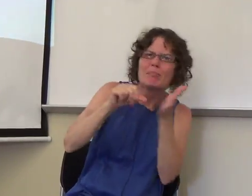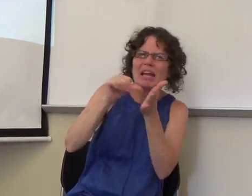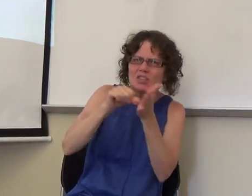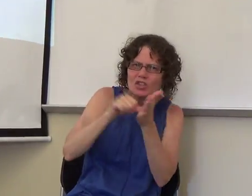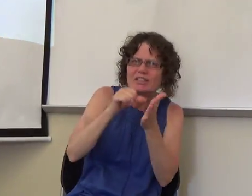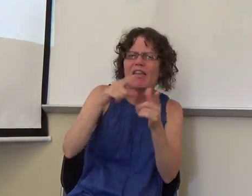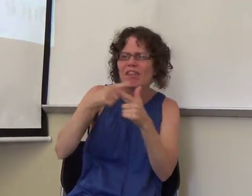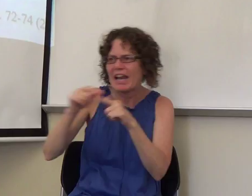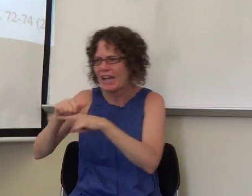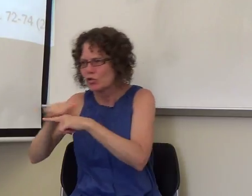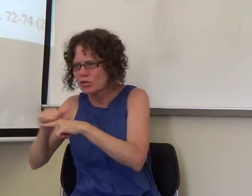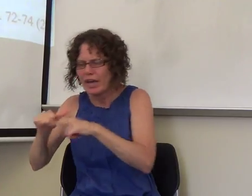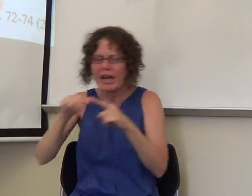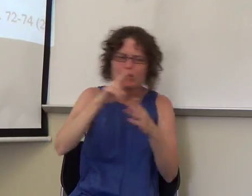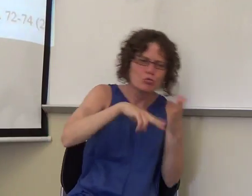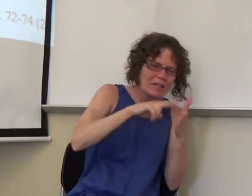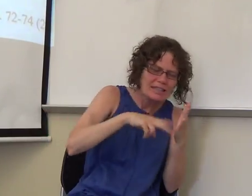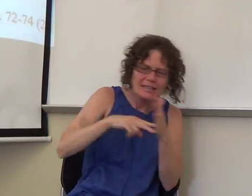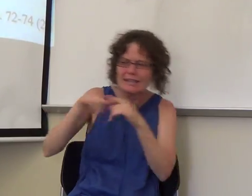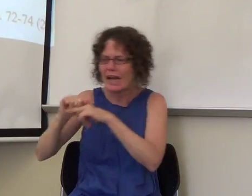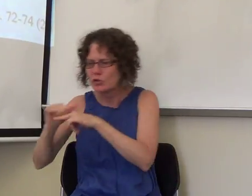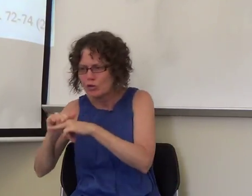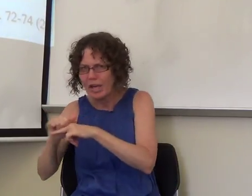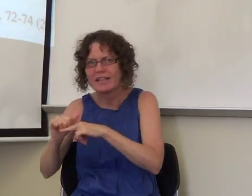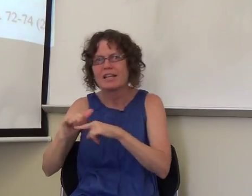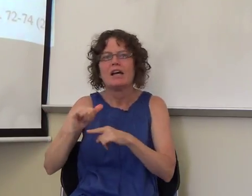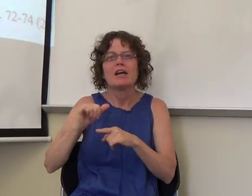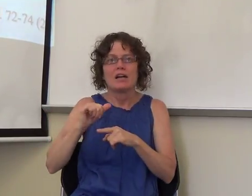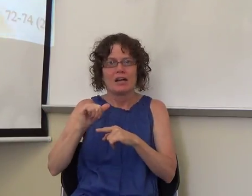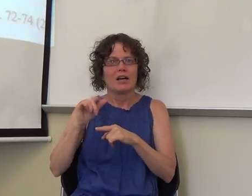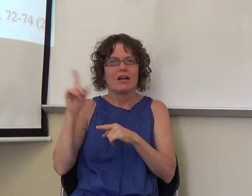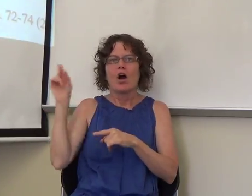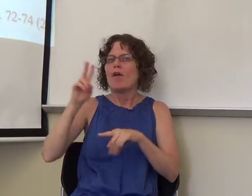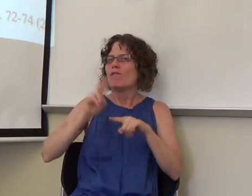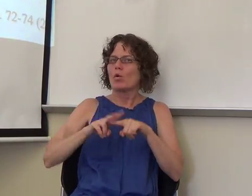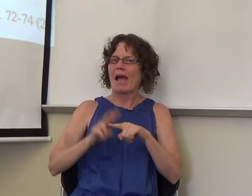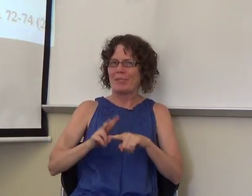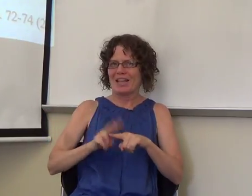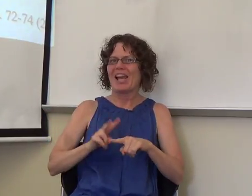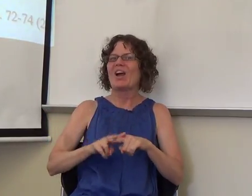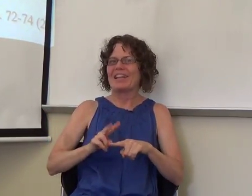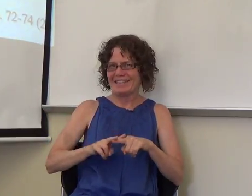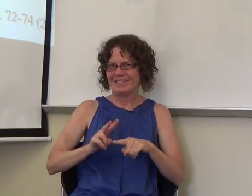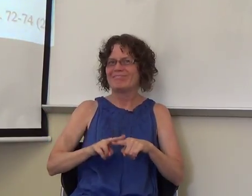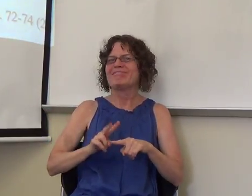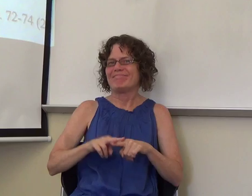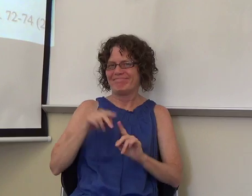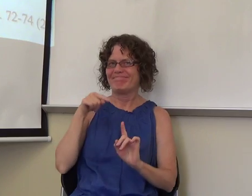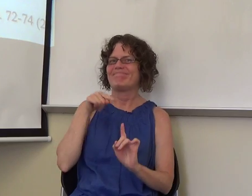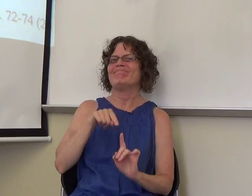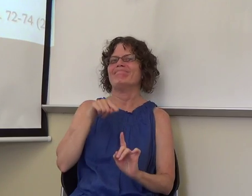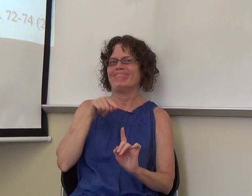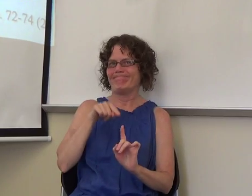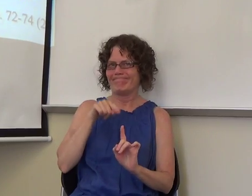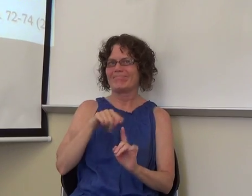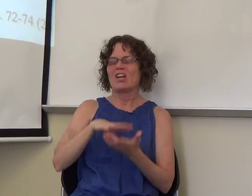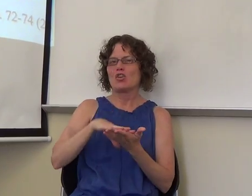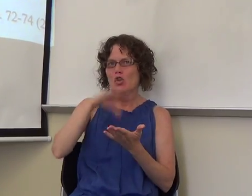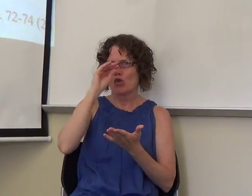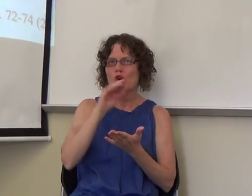some exercises. This is all this vocabulary stuff. This is where you're gonna learn what a restatement clue is,